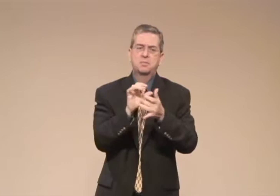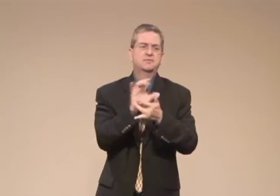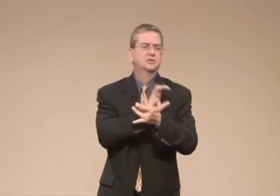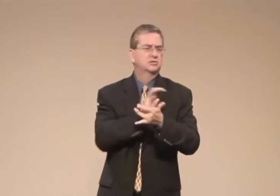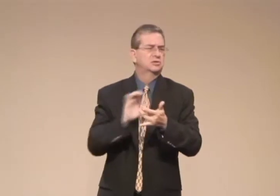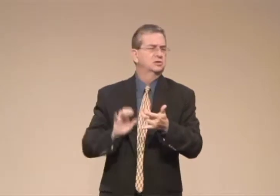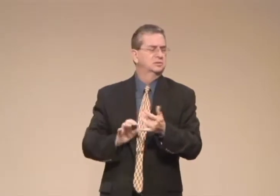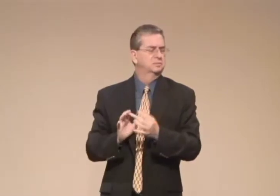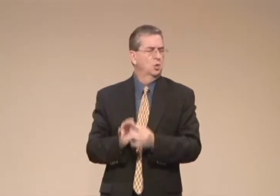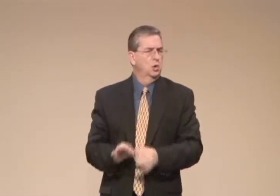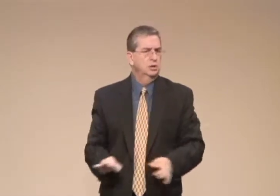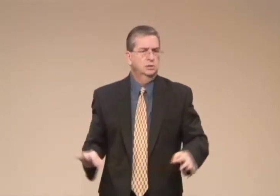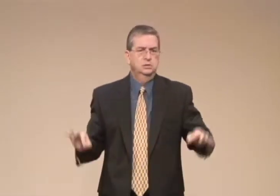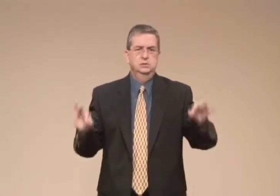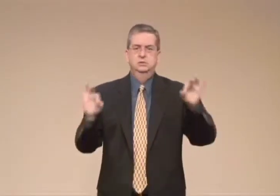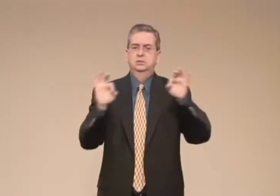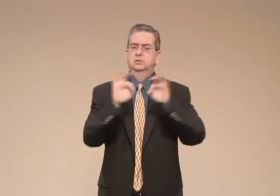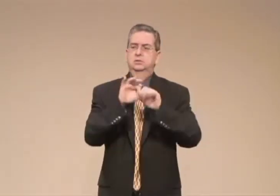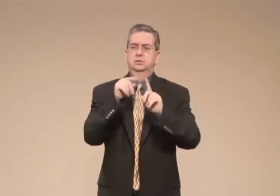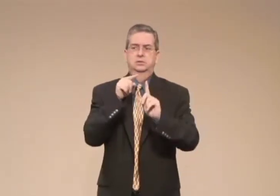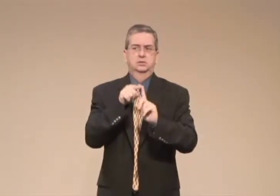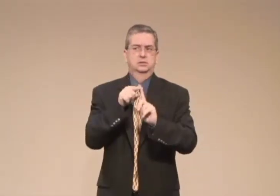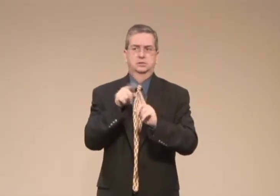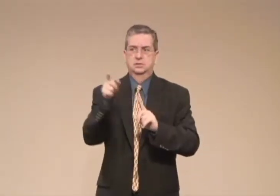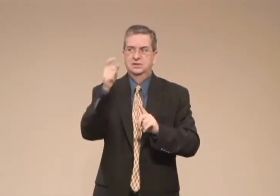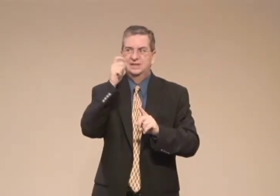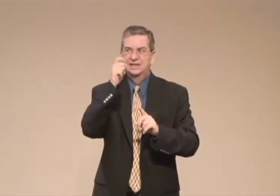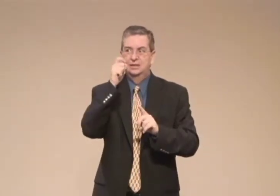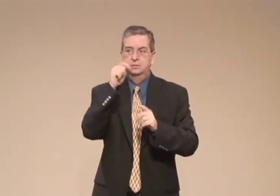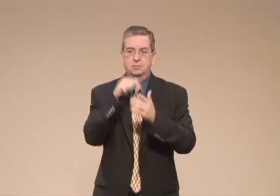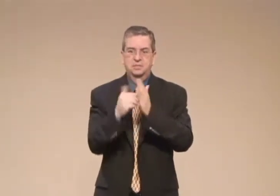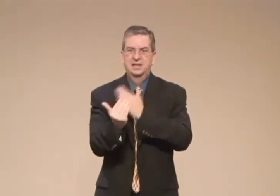talk to you about receiving them as your Lord as your Savior